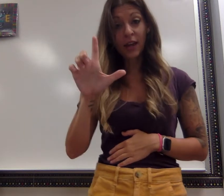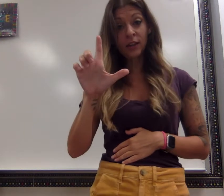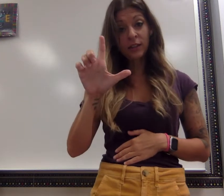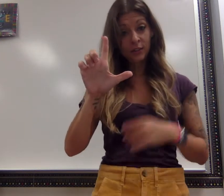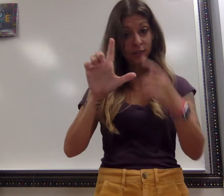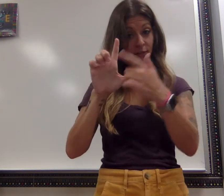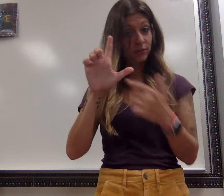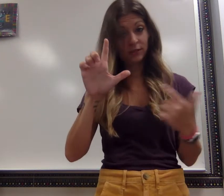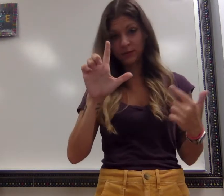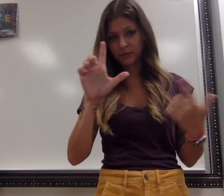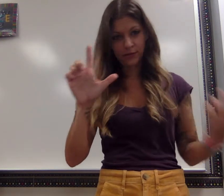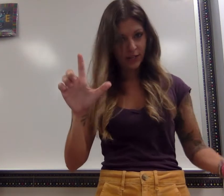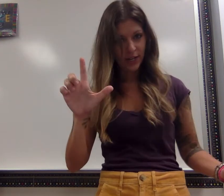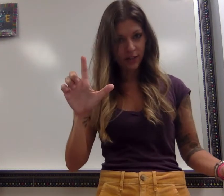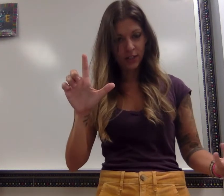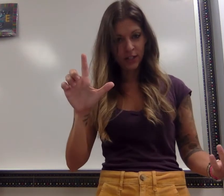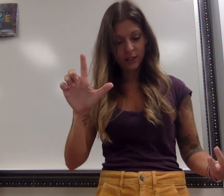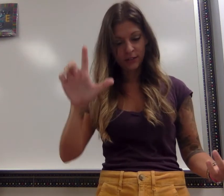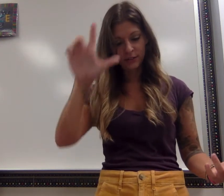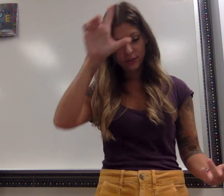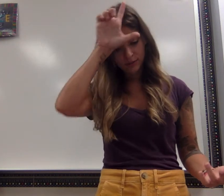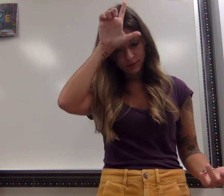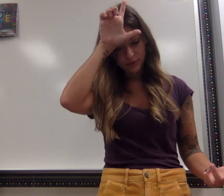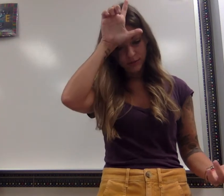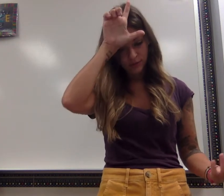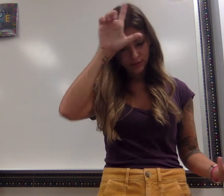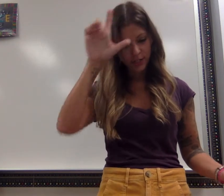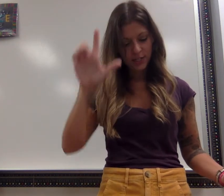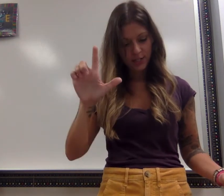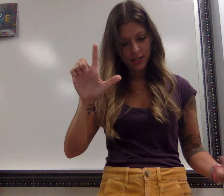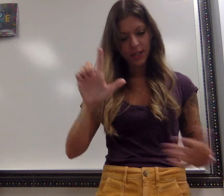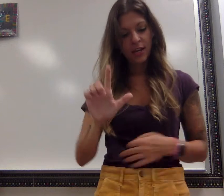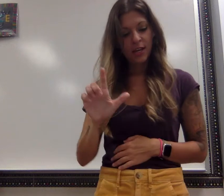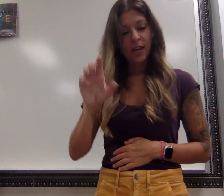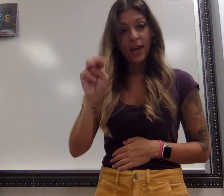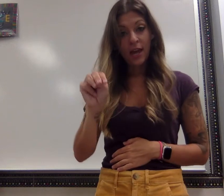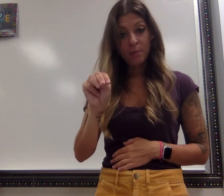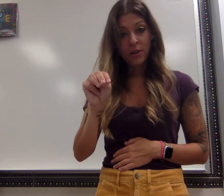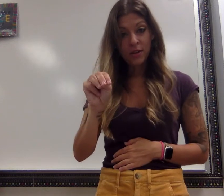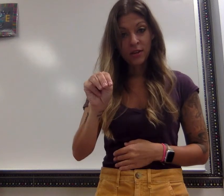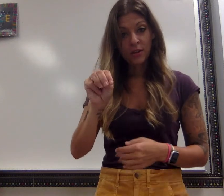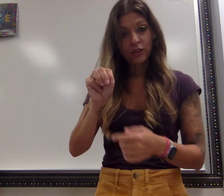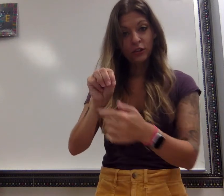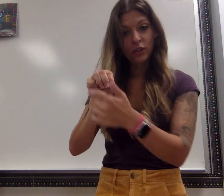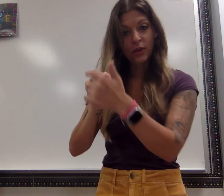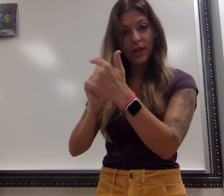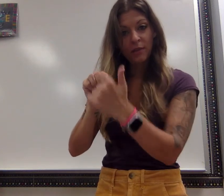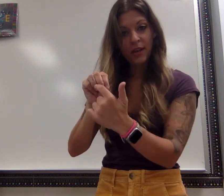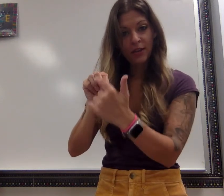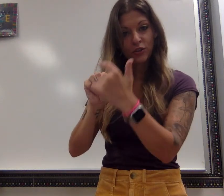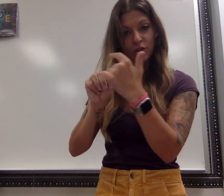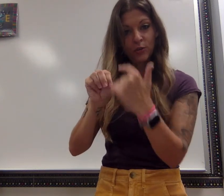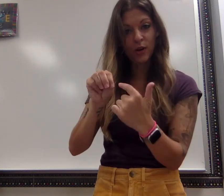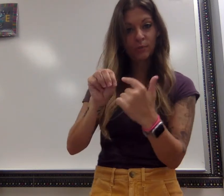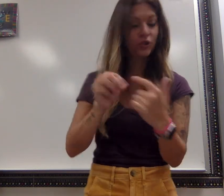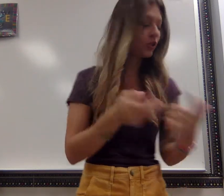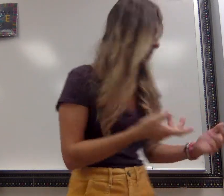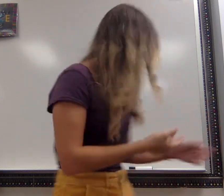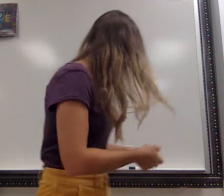L, very iconic, right? M, so M has 2 humps, just as if you